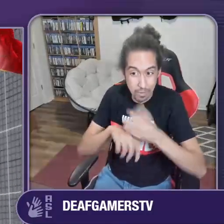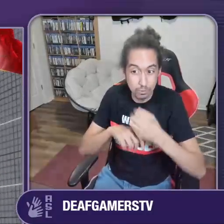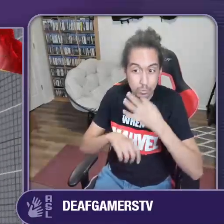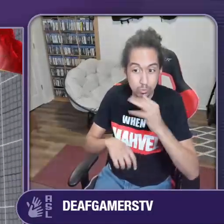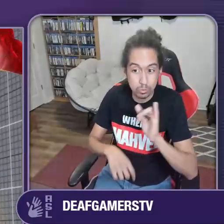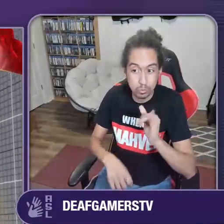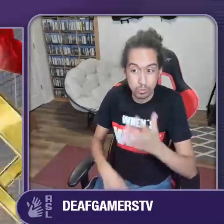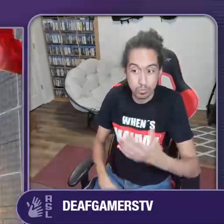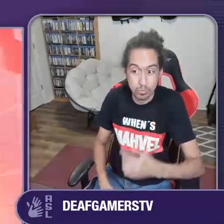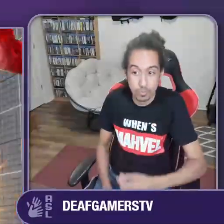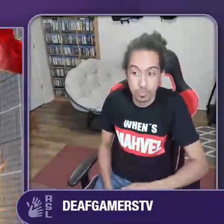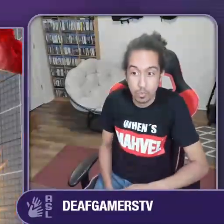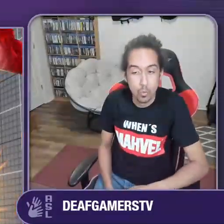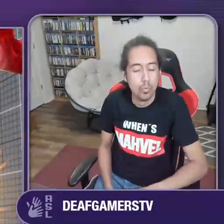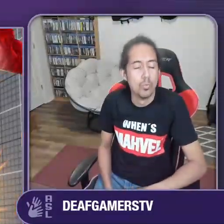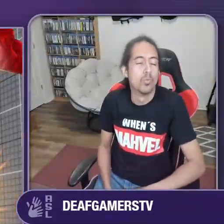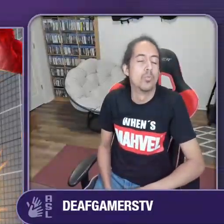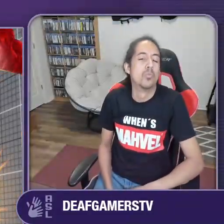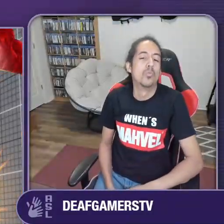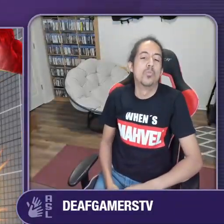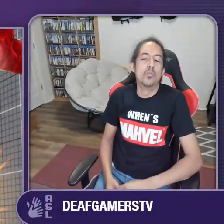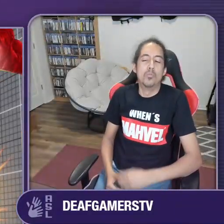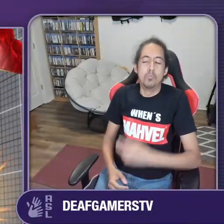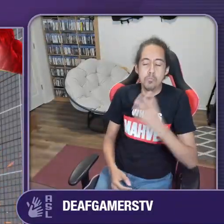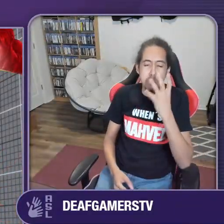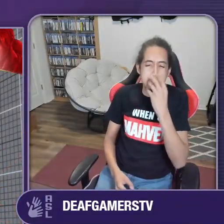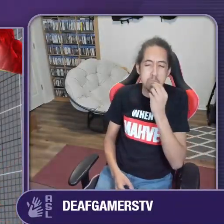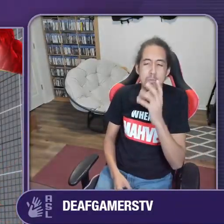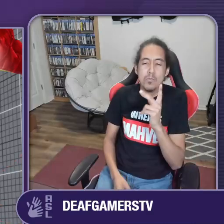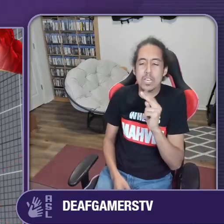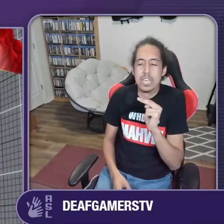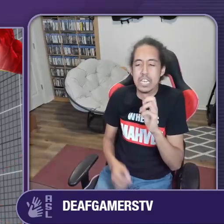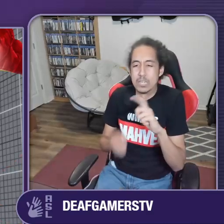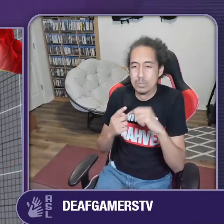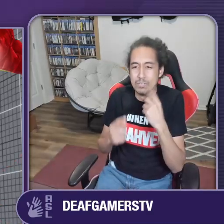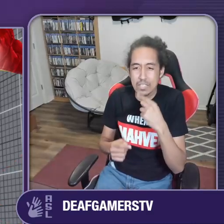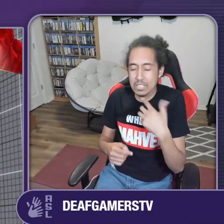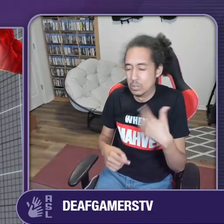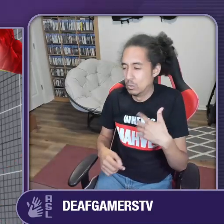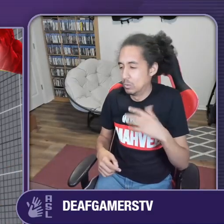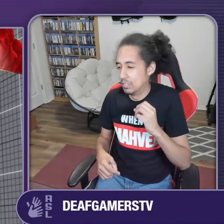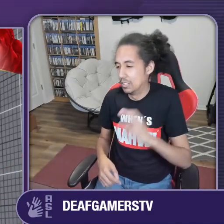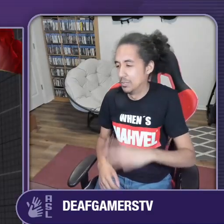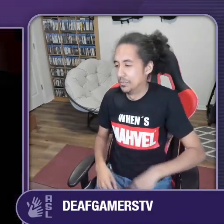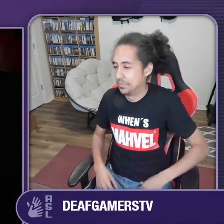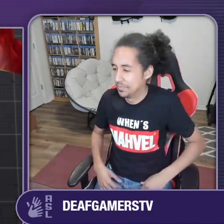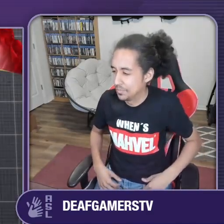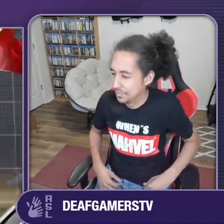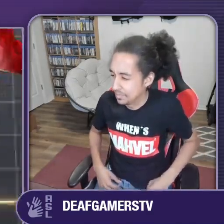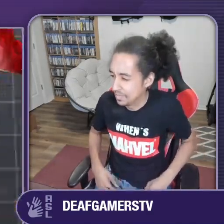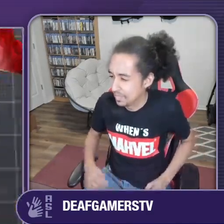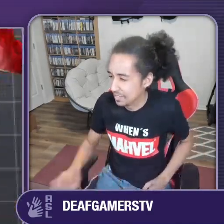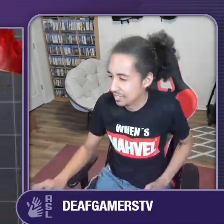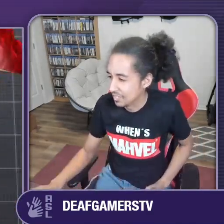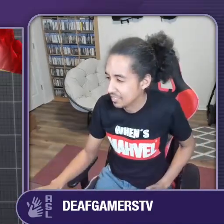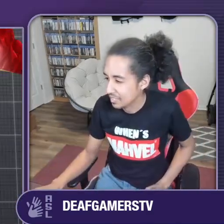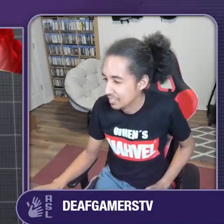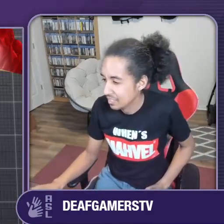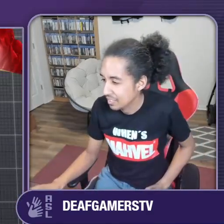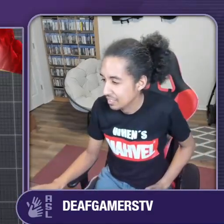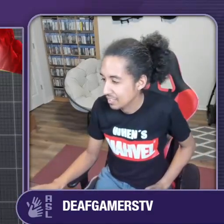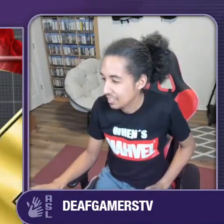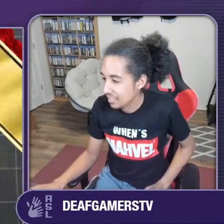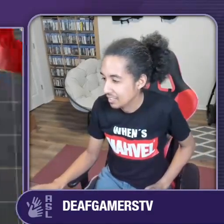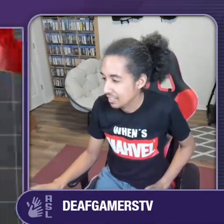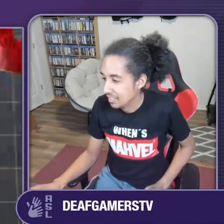point. Could just throw it out there. Tries for the air throw, just barely. Yeah, he went for the jump air throw. Unfortunately, it was just a little